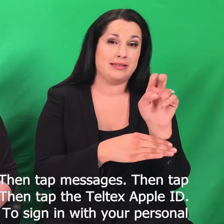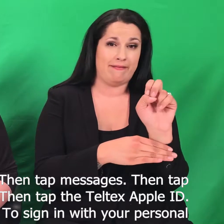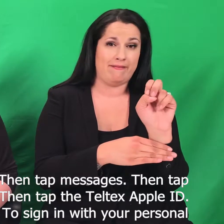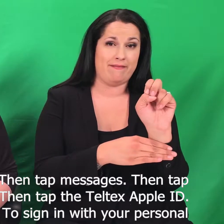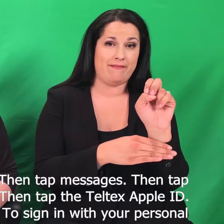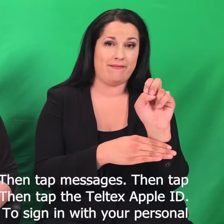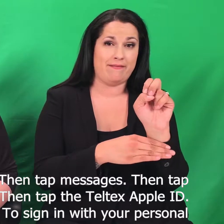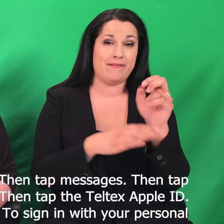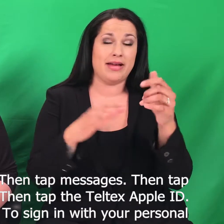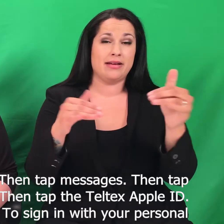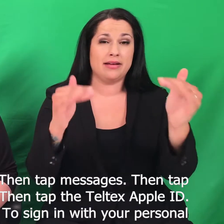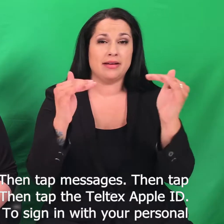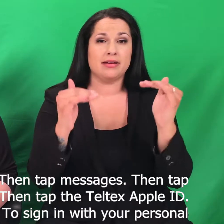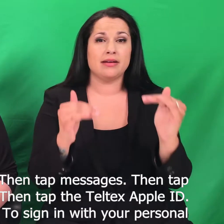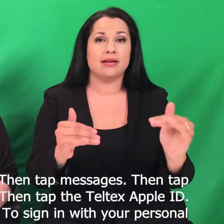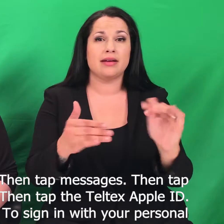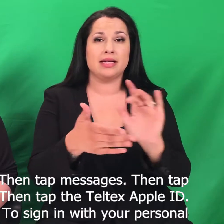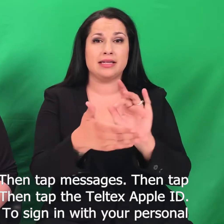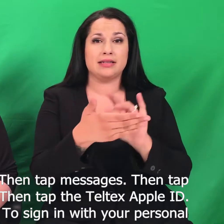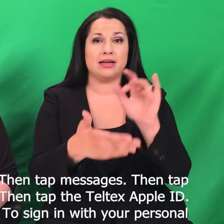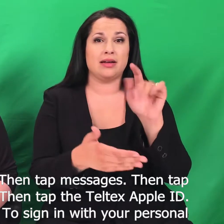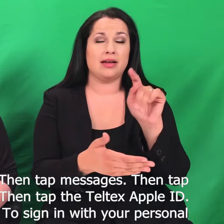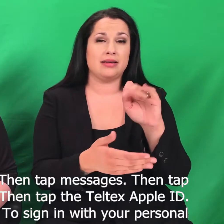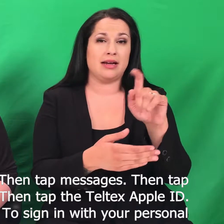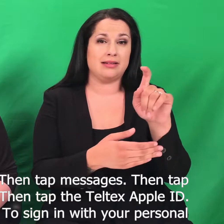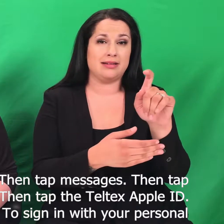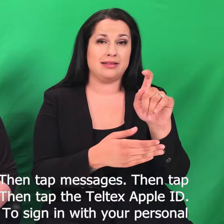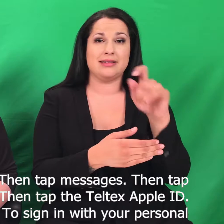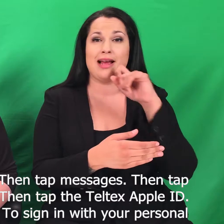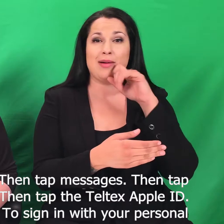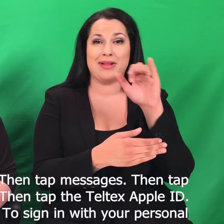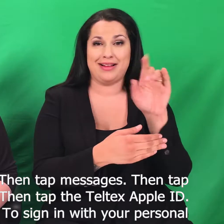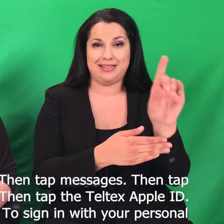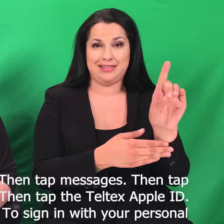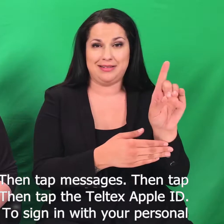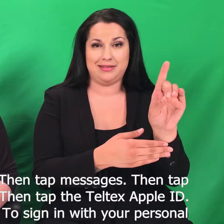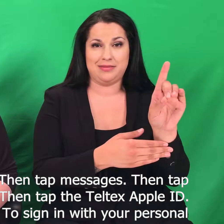Then, tap the Teltex Apple ID.